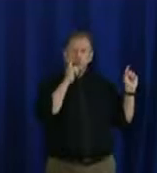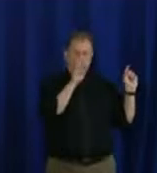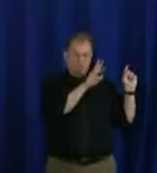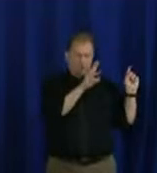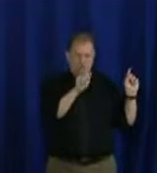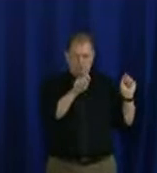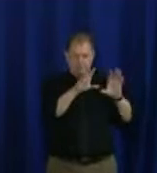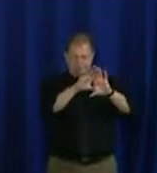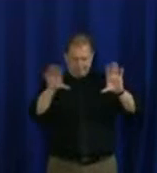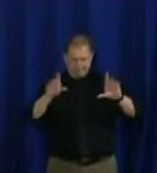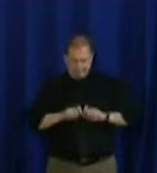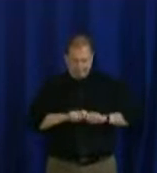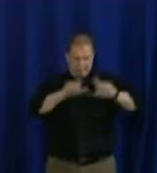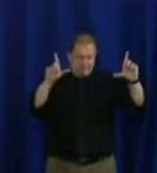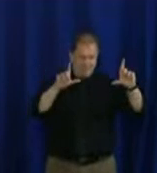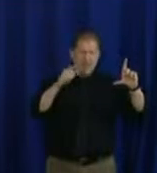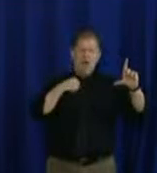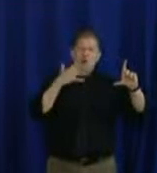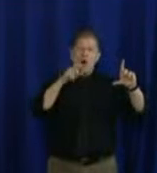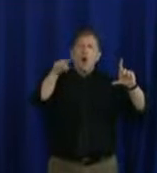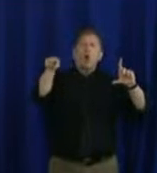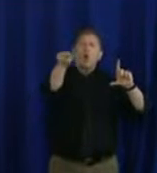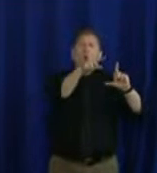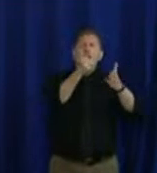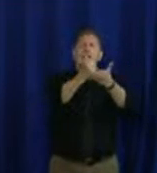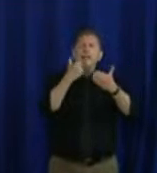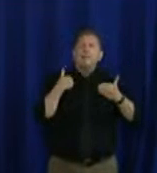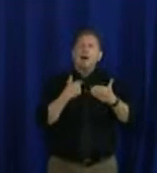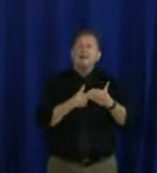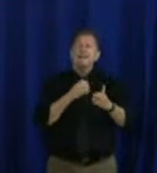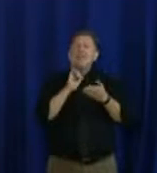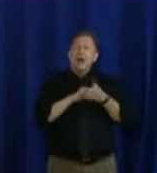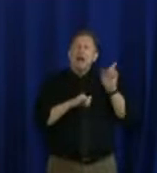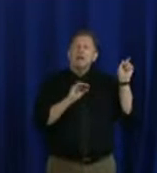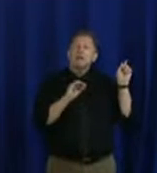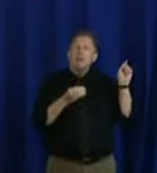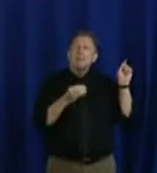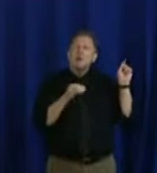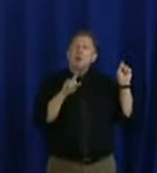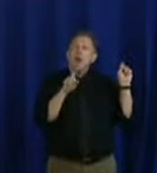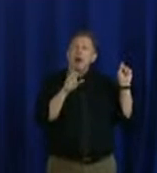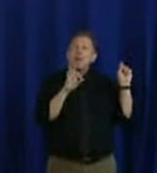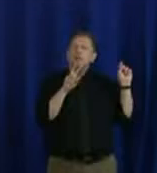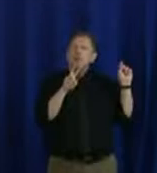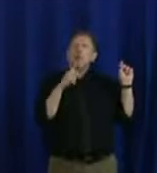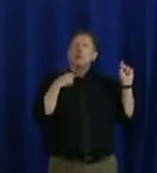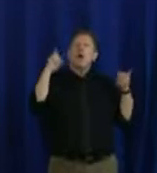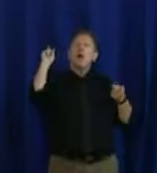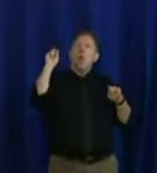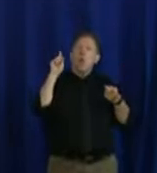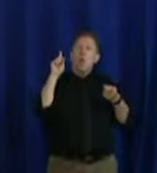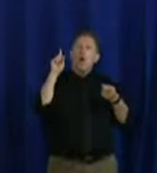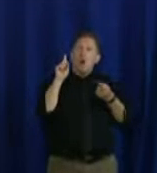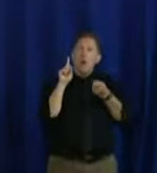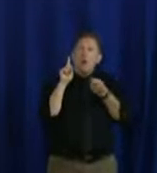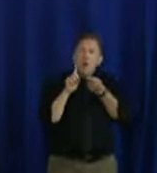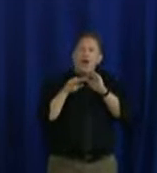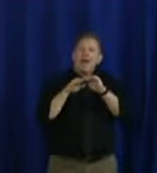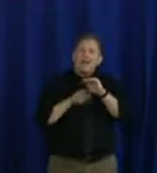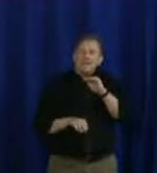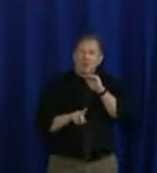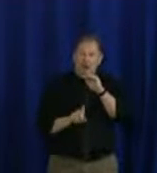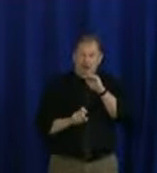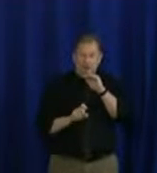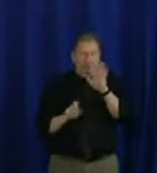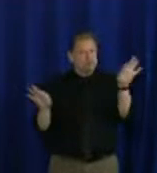I want you to help us, as the mayor said, drive that number down. It's how we move ahead in Chicago and not